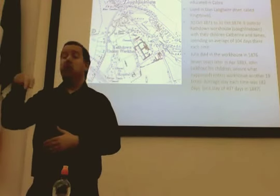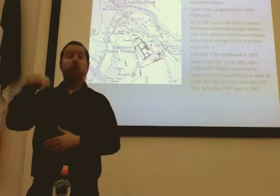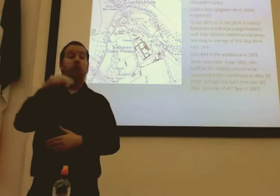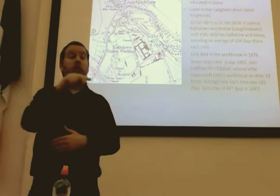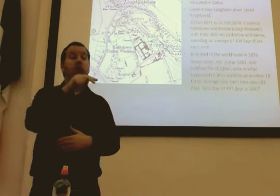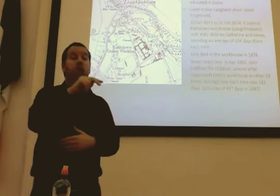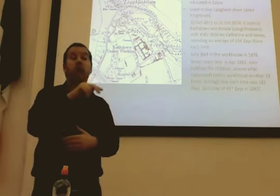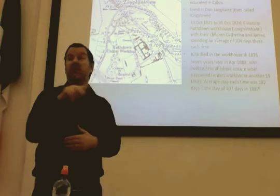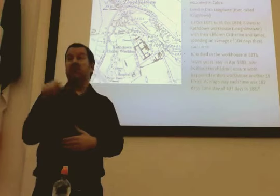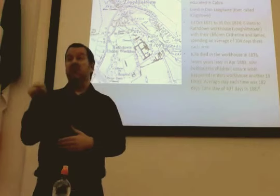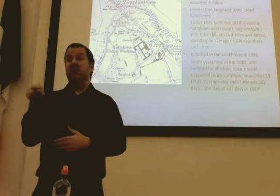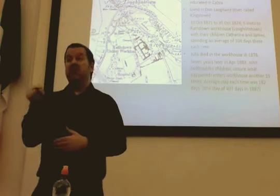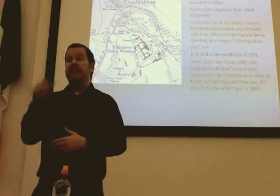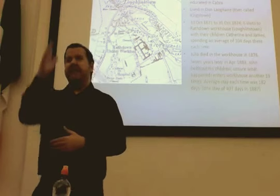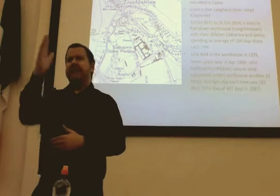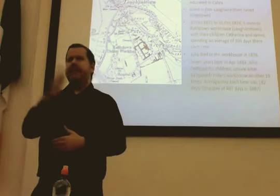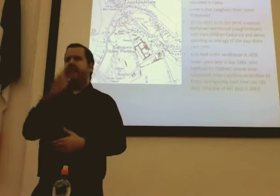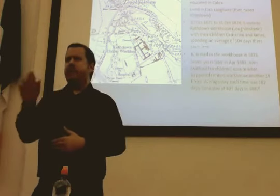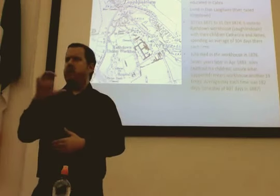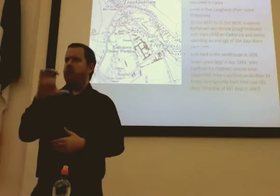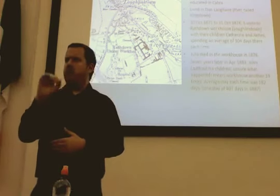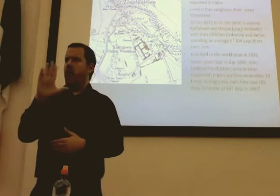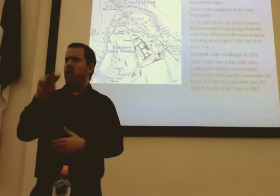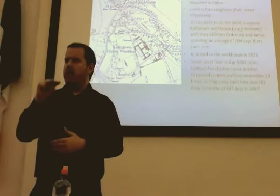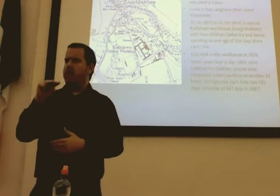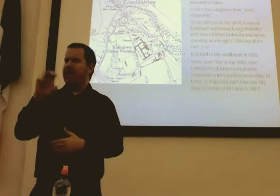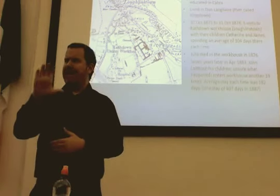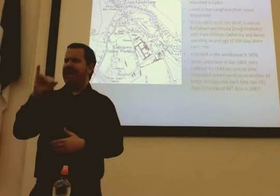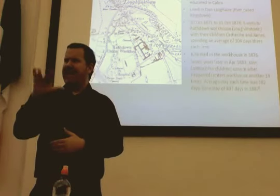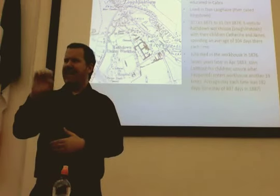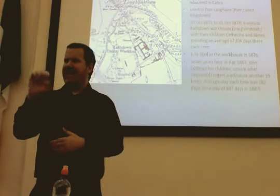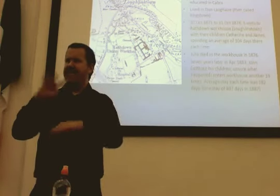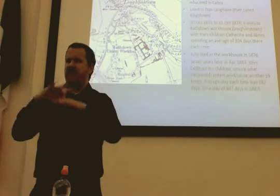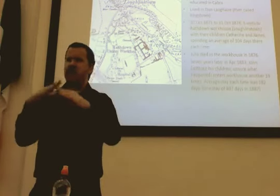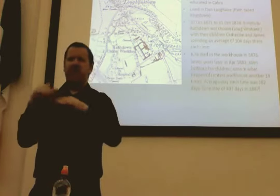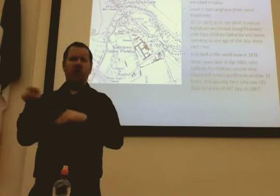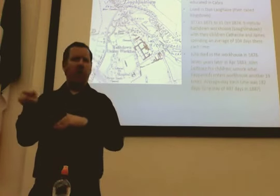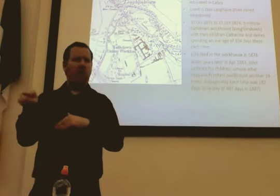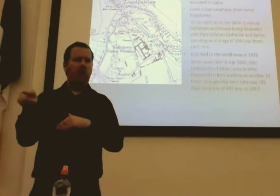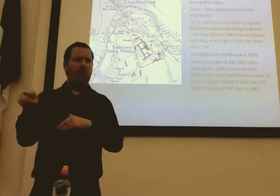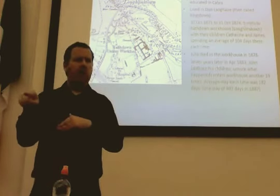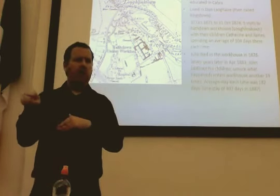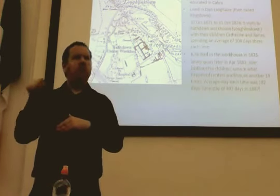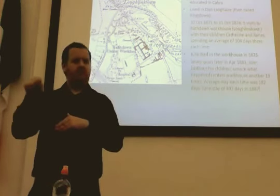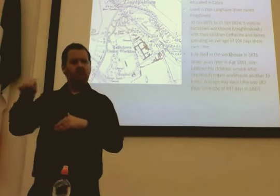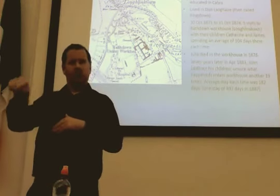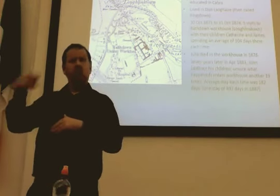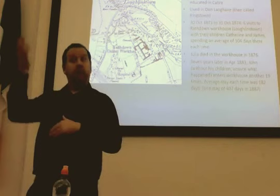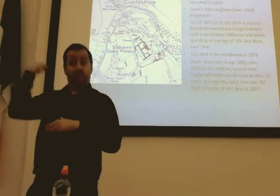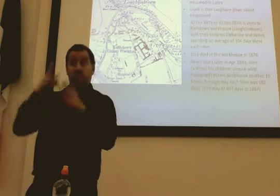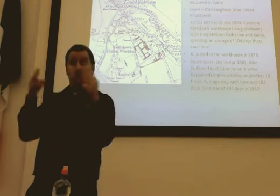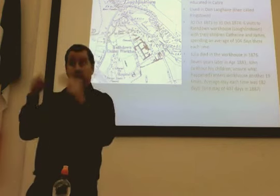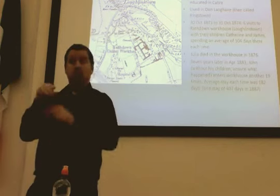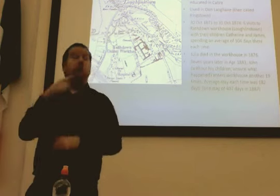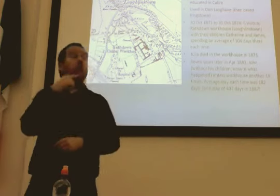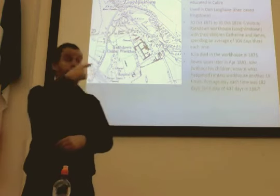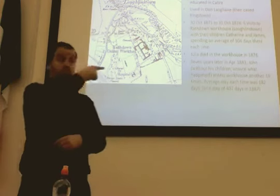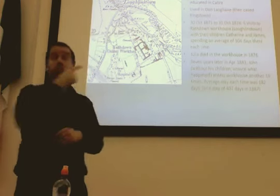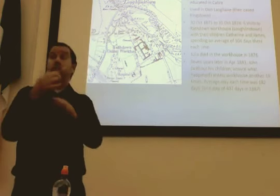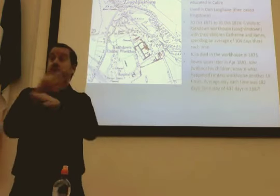Now it'd be Loughlinstown. I think it's St. Colin Hill Hospital. So that was previously